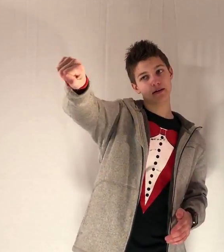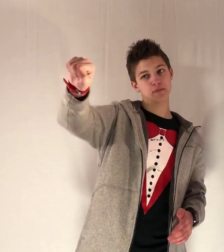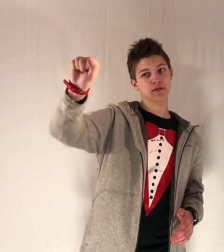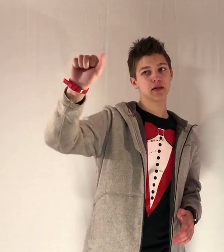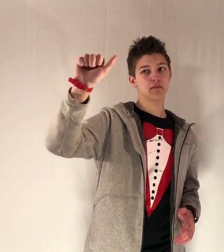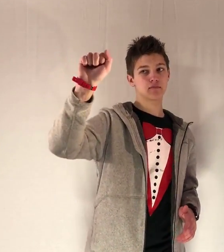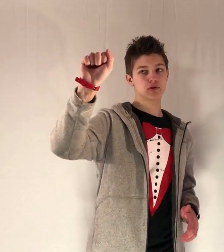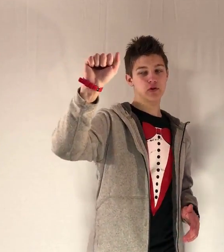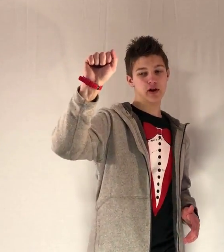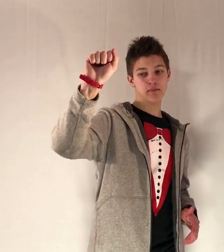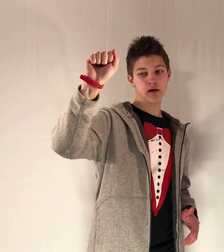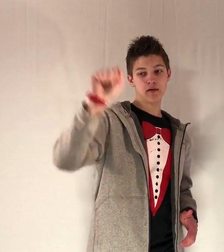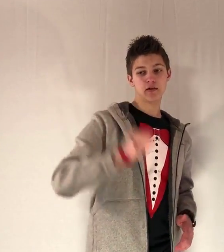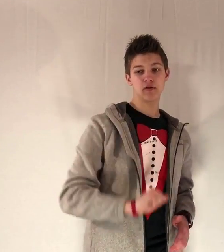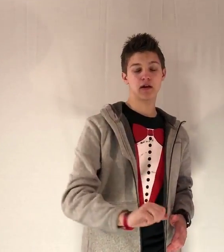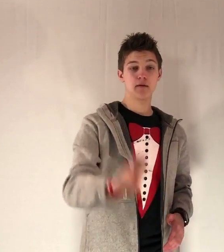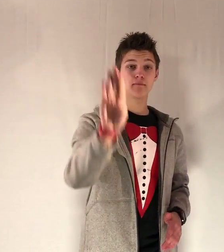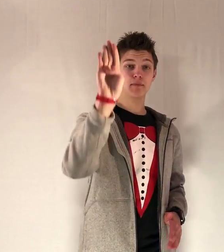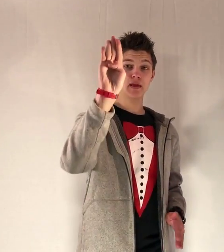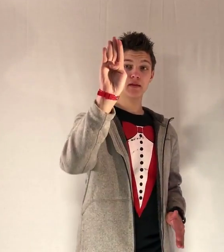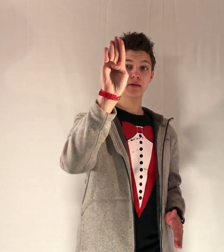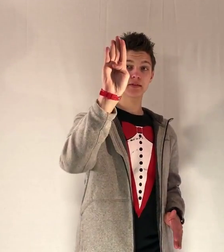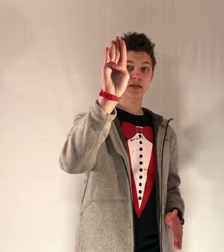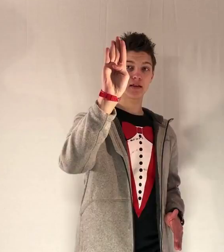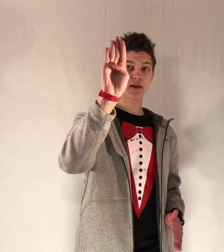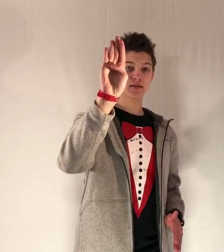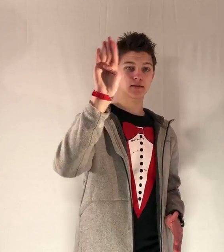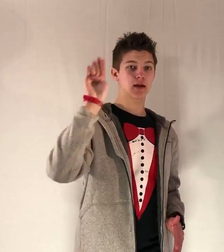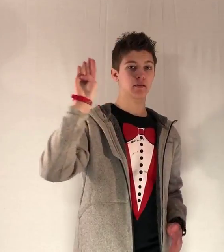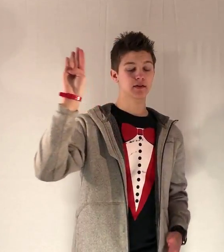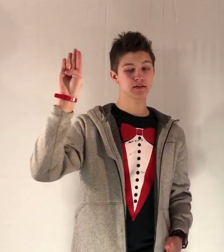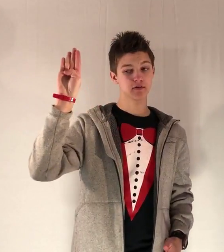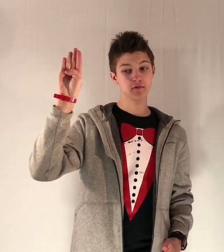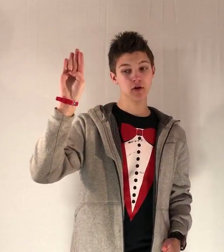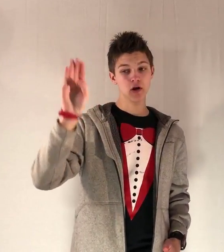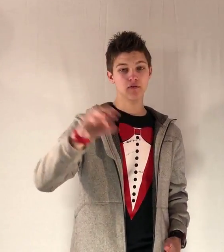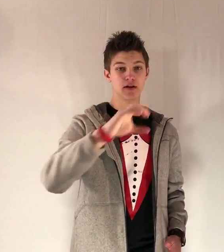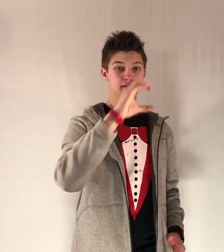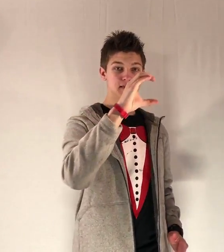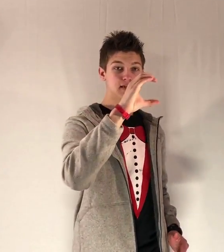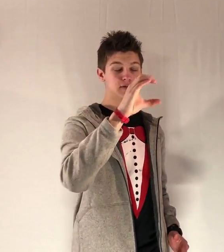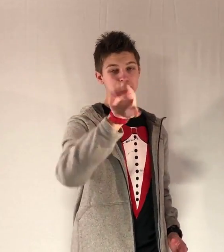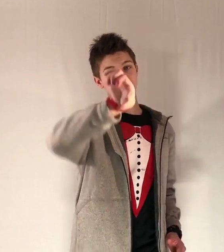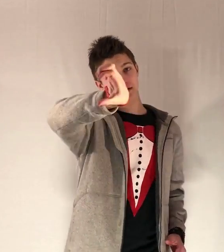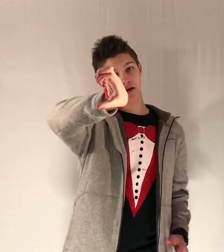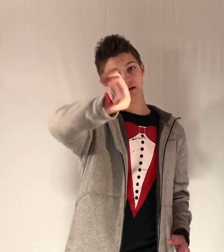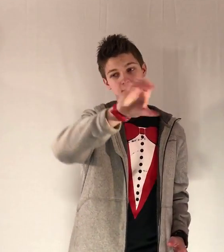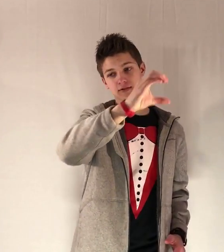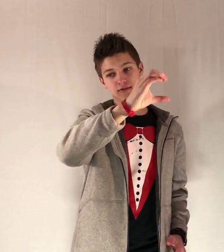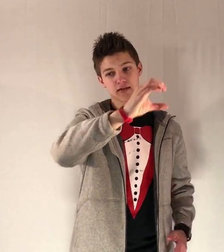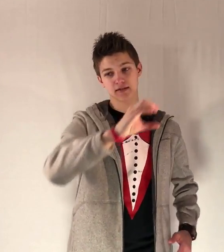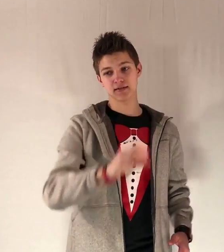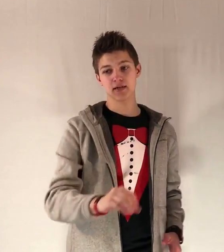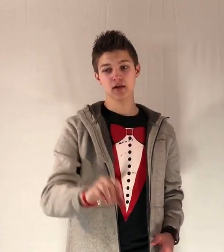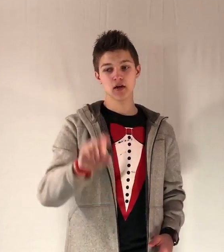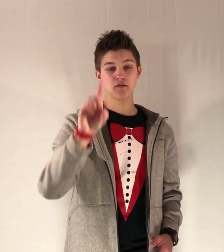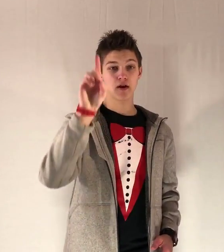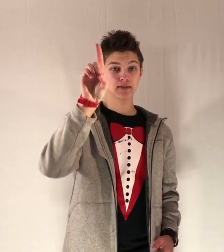but it's straight up. And you've got B, looks like this, kind of like a salute. You've got C, which kind of just looks like a C. You've got